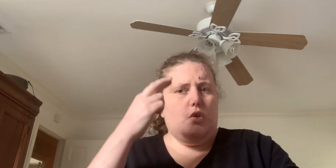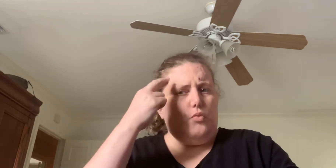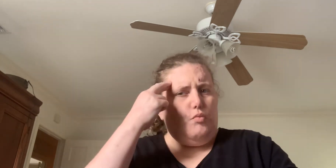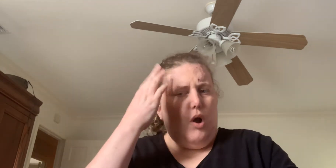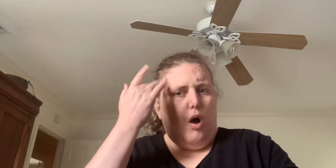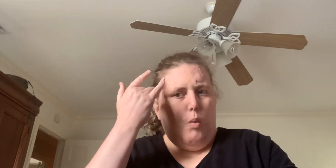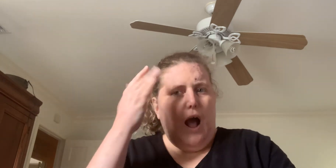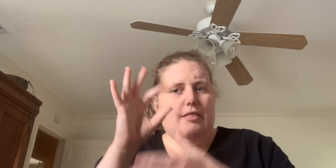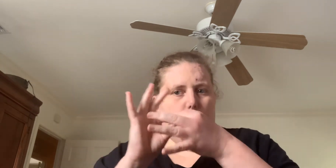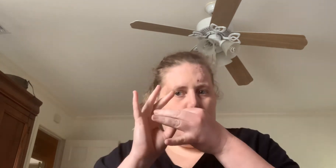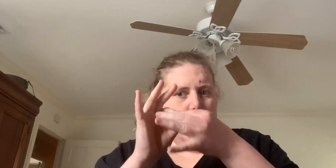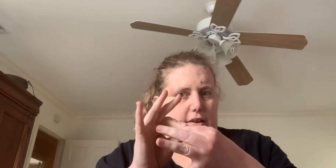1.